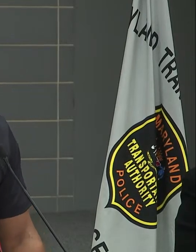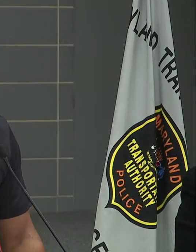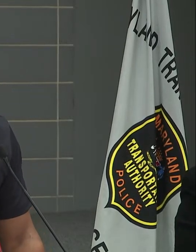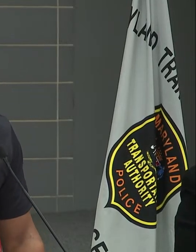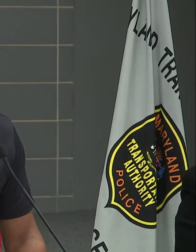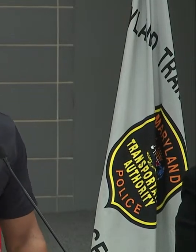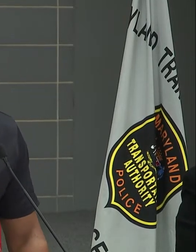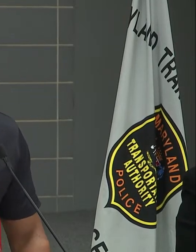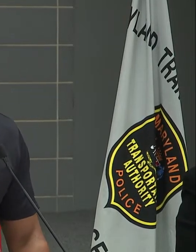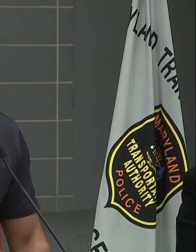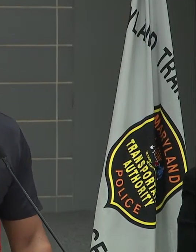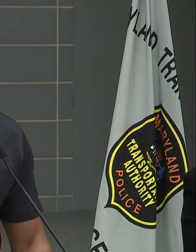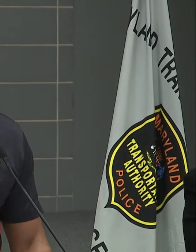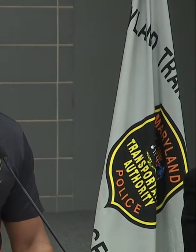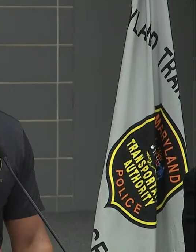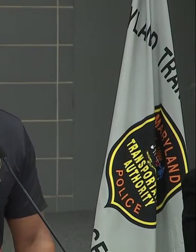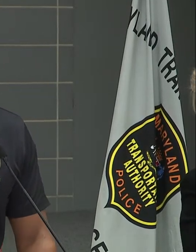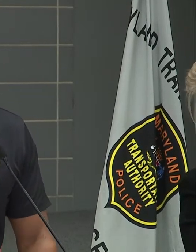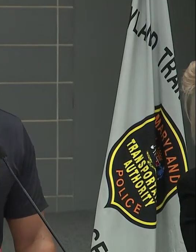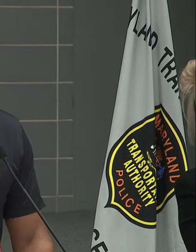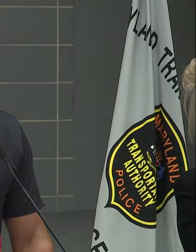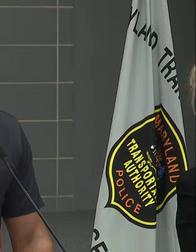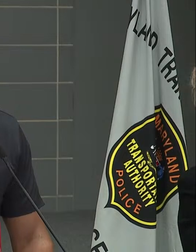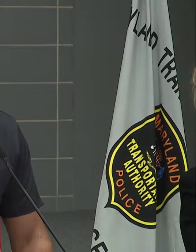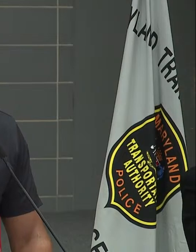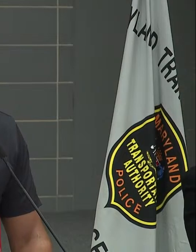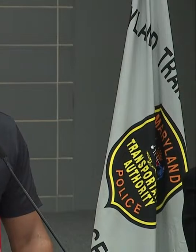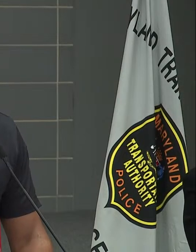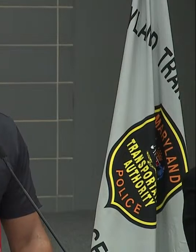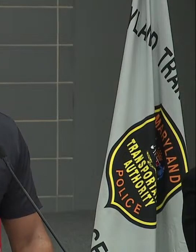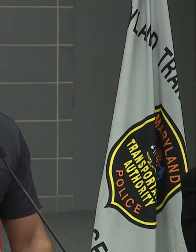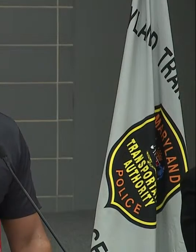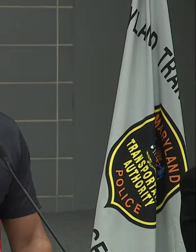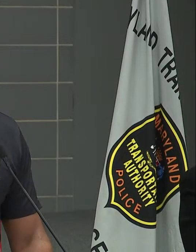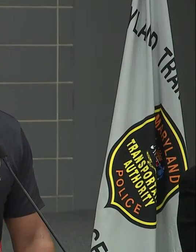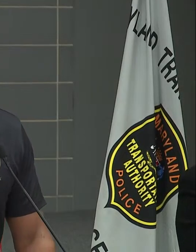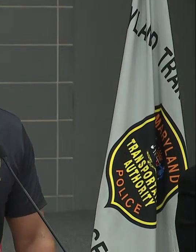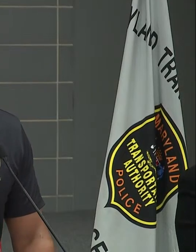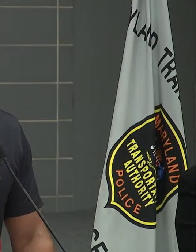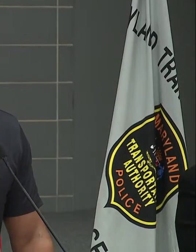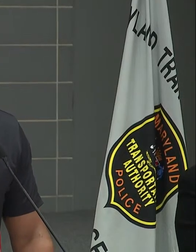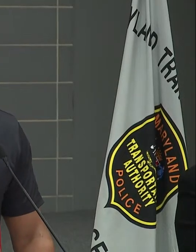It was an attack on our American fabric. It was a larger attack on democracy.